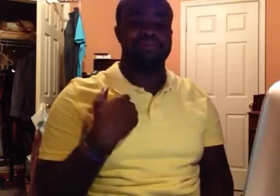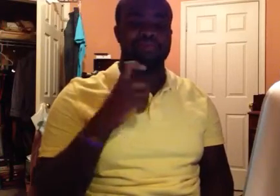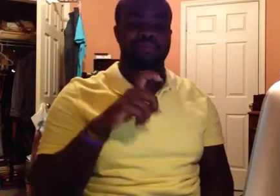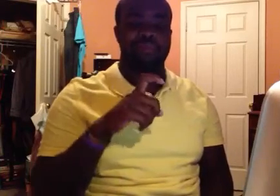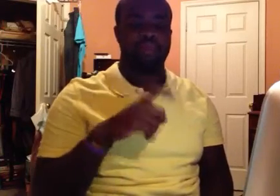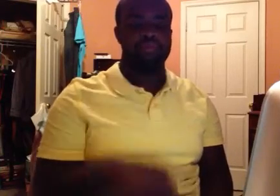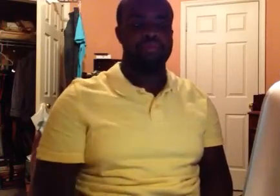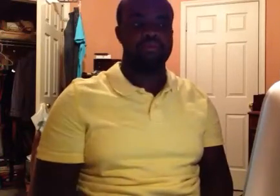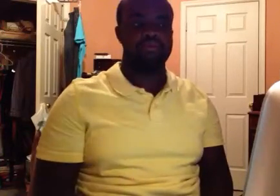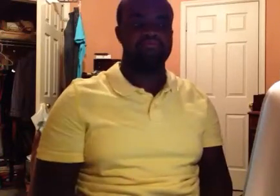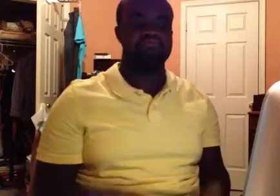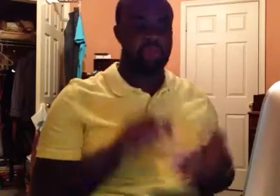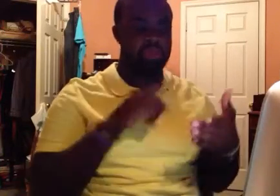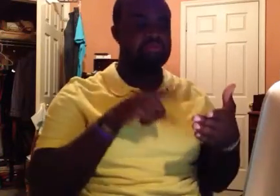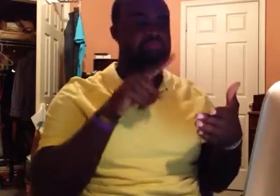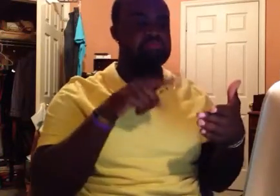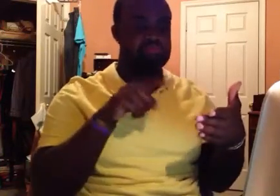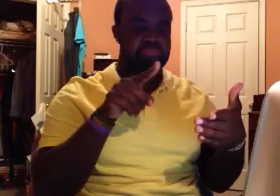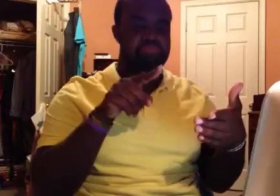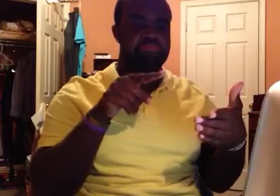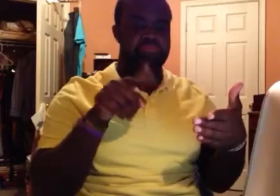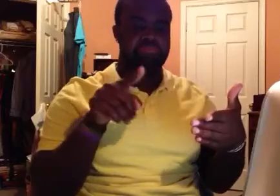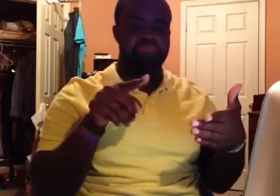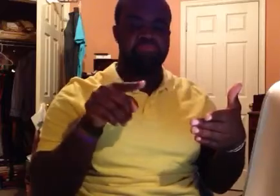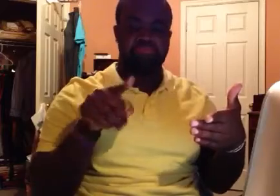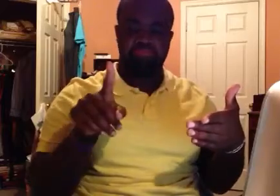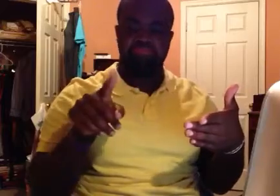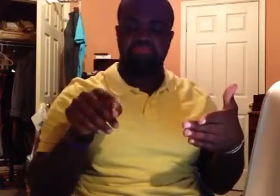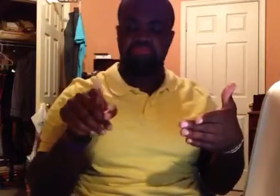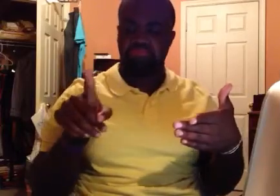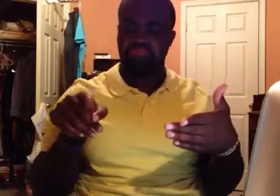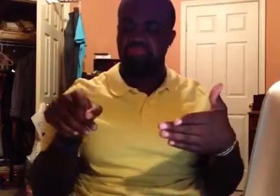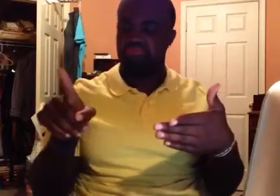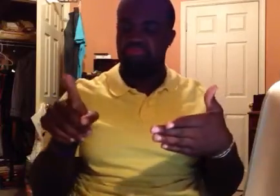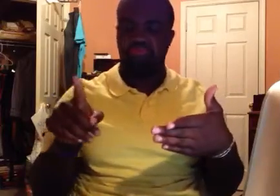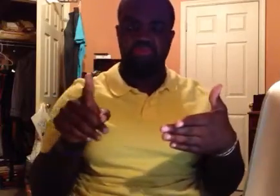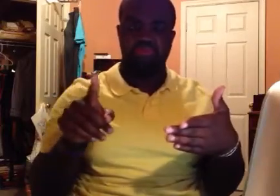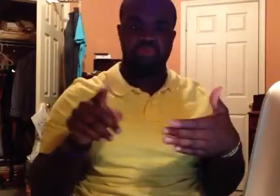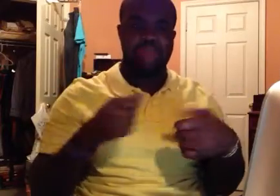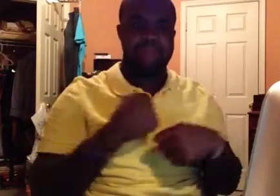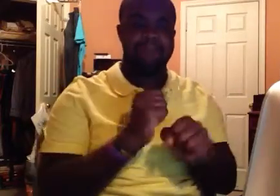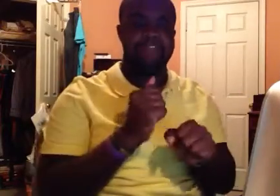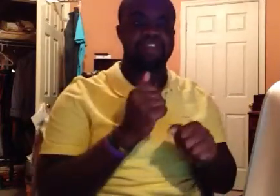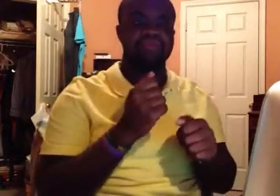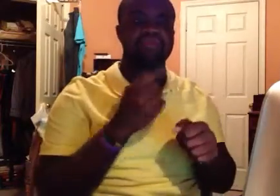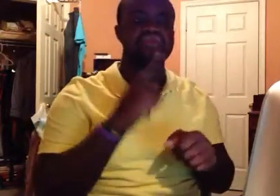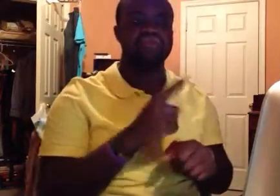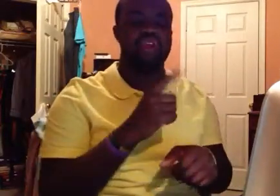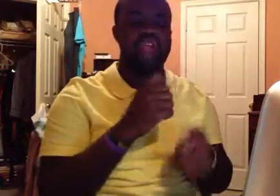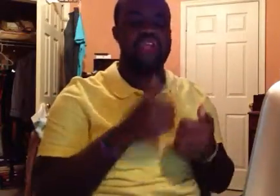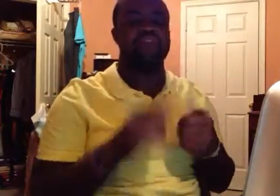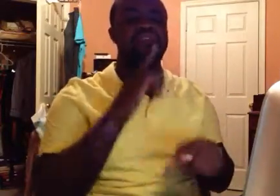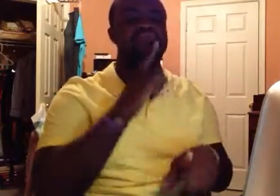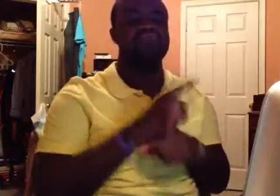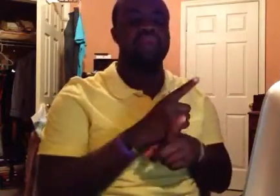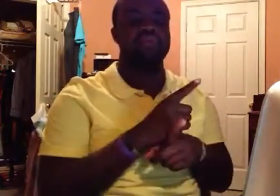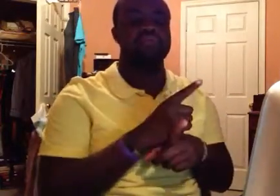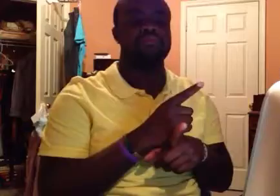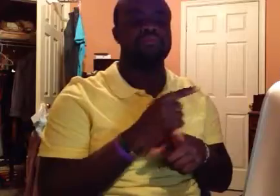inputted actually matches what is supposed to be there so that you haven't done something in error. Then you go to the printer,